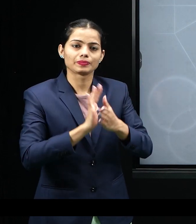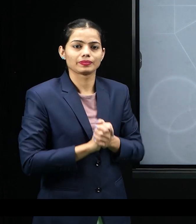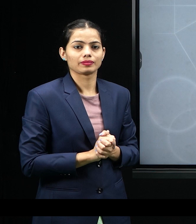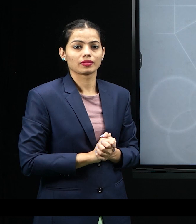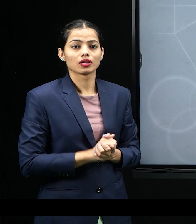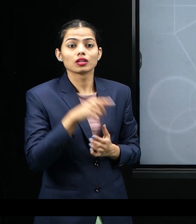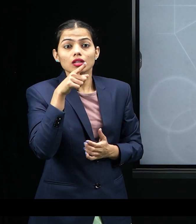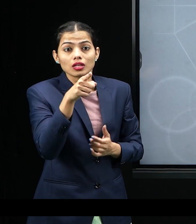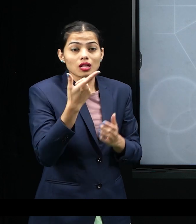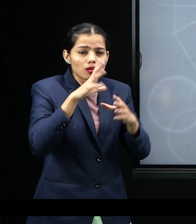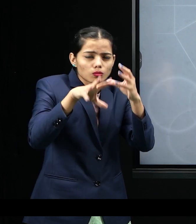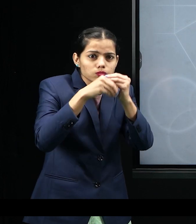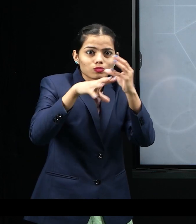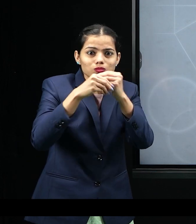whole numbers,